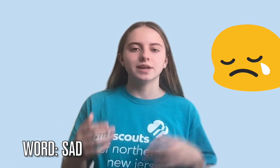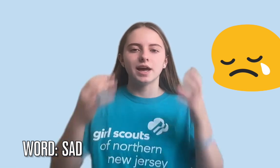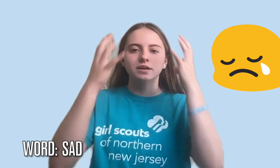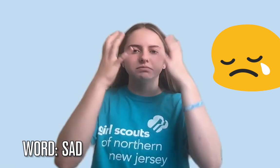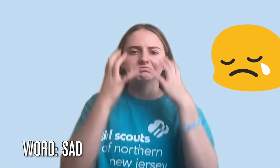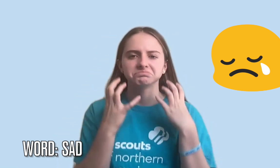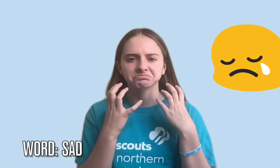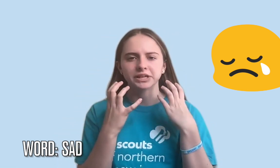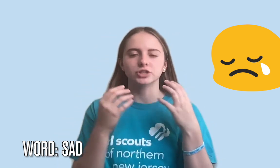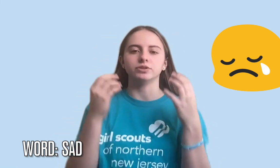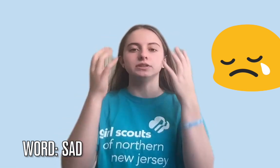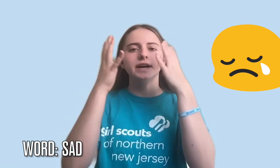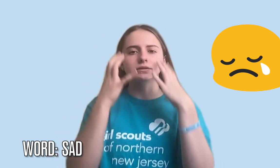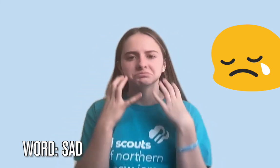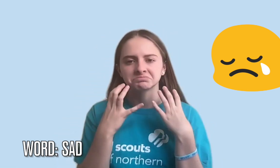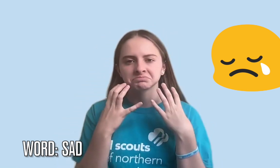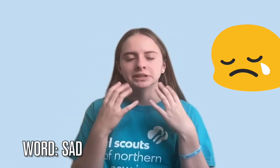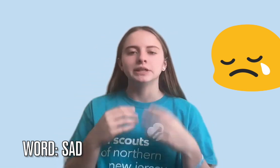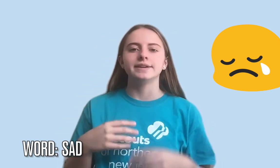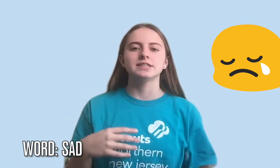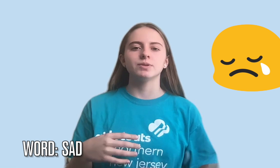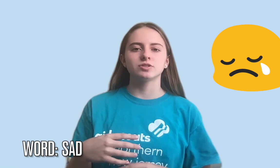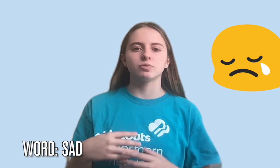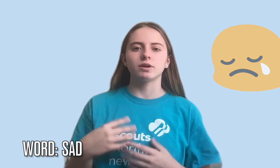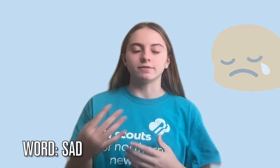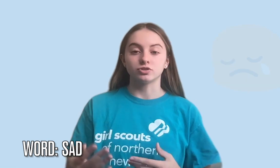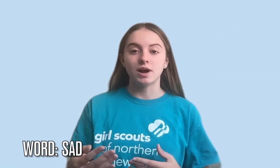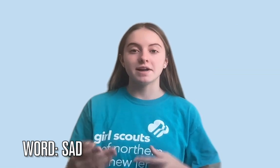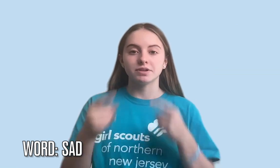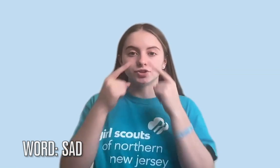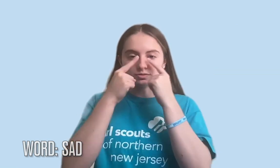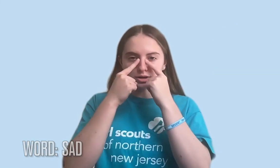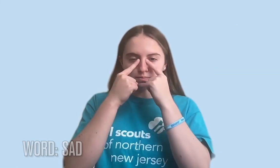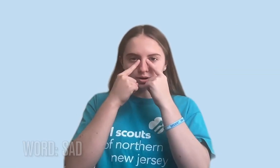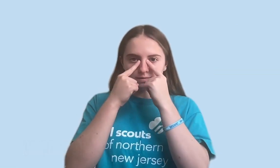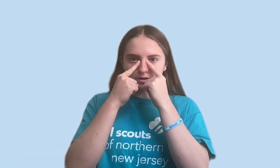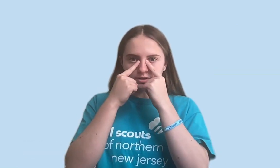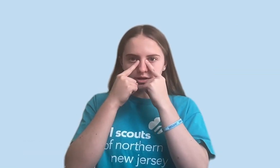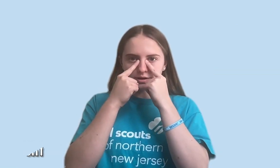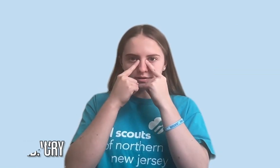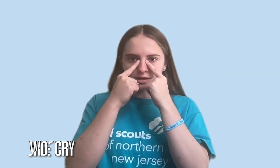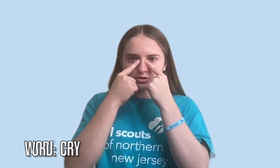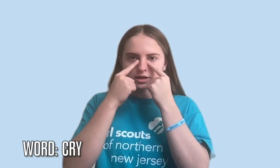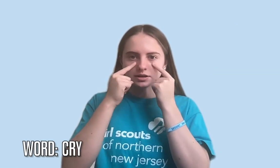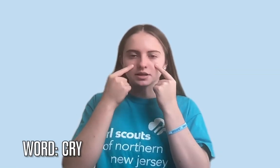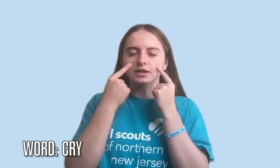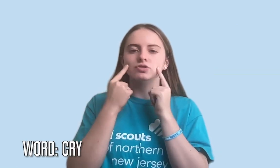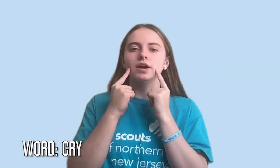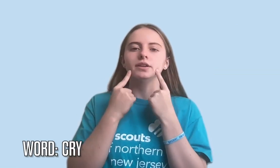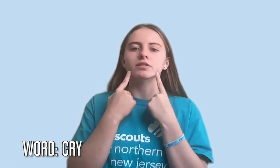sad, make sure you look sad. It's similar to the word for cry, which is when you put your fingers near your tear ducts and draw little